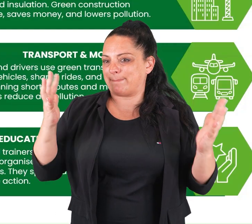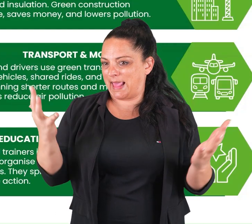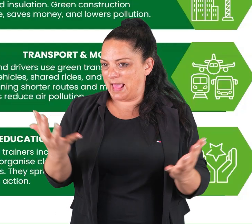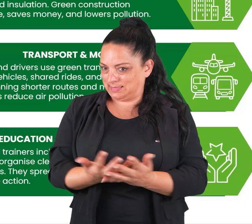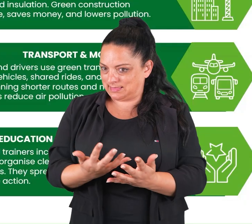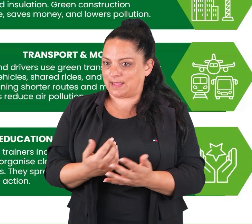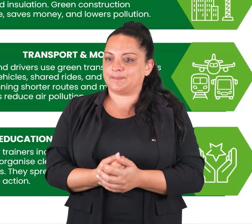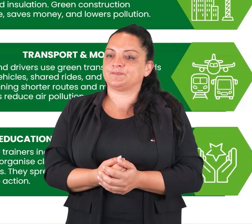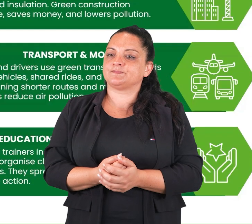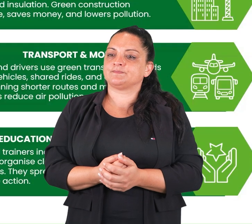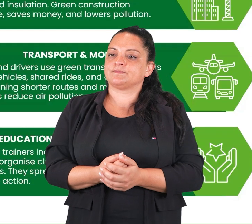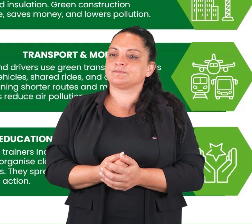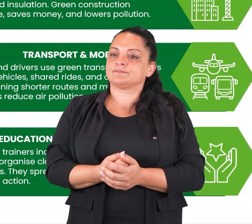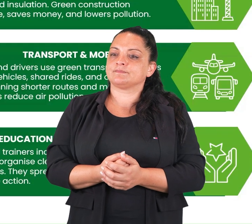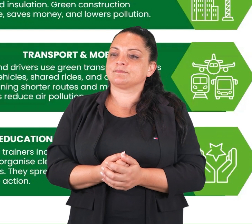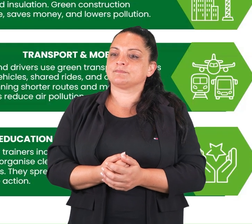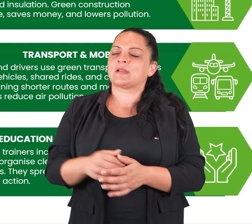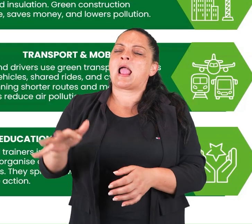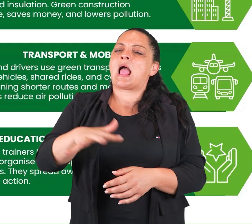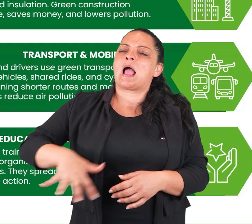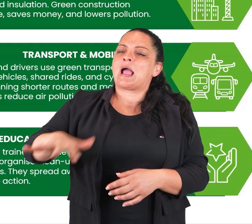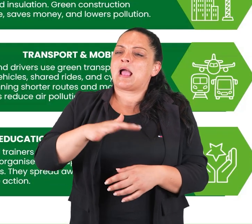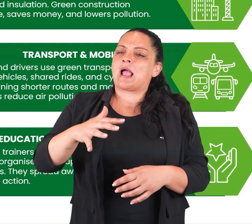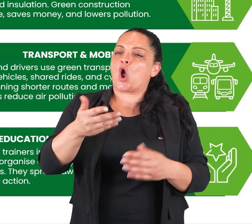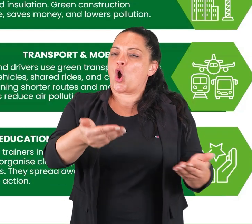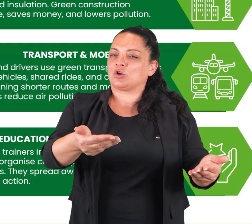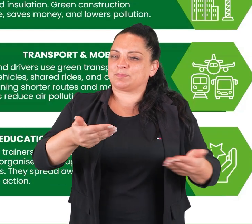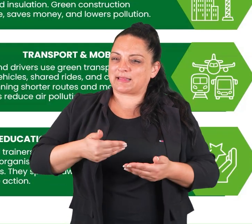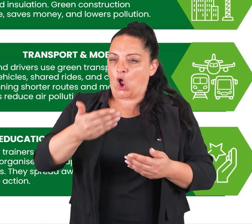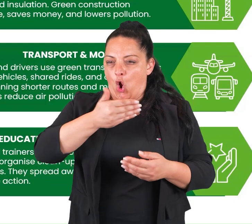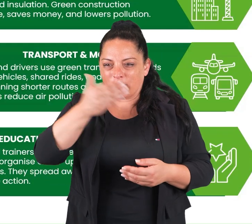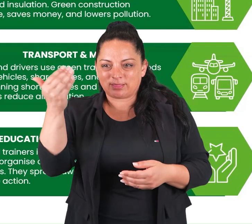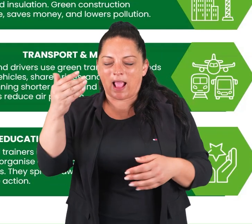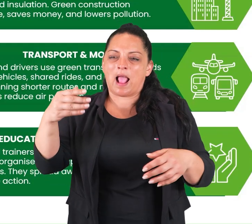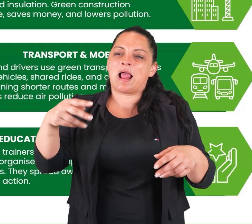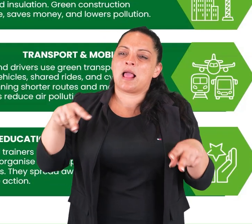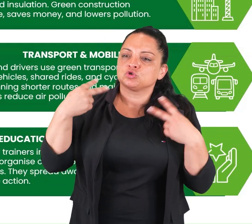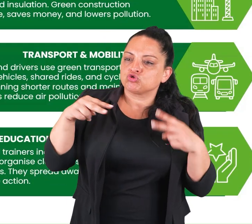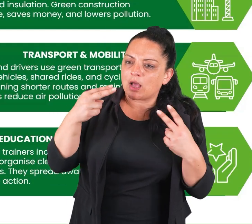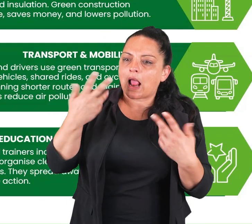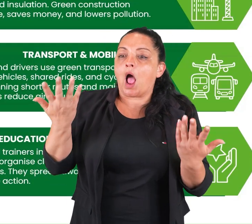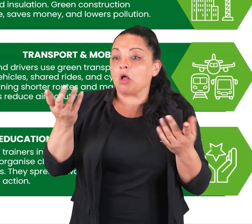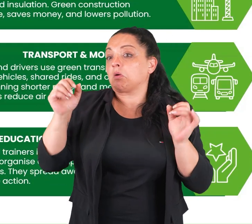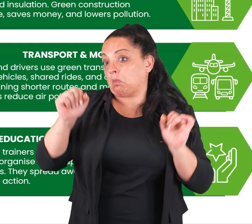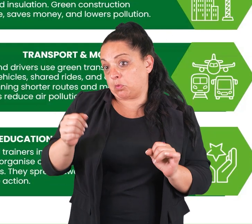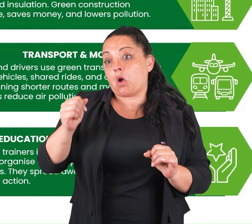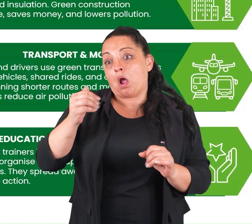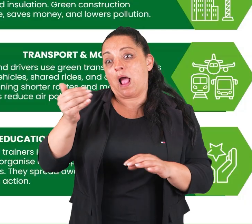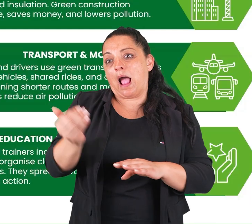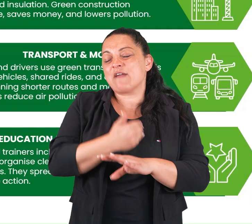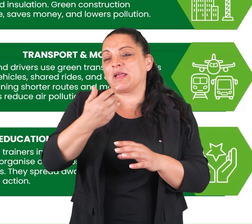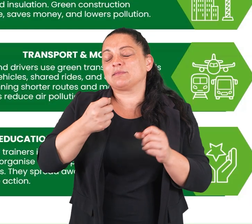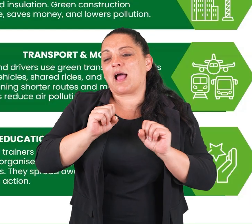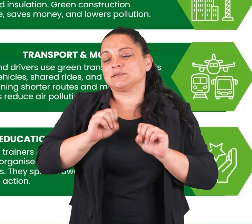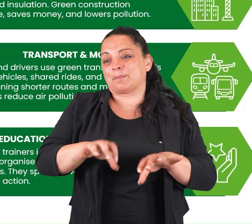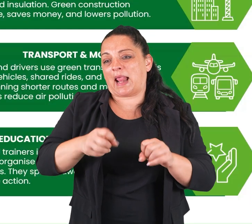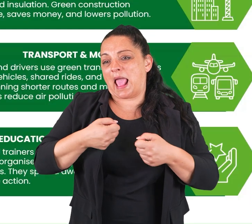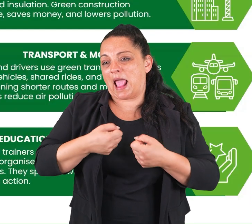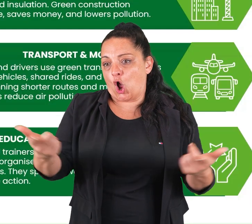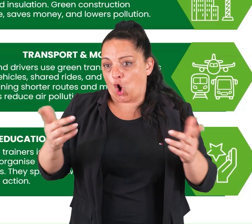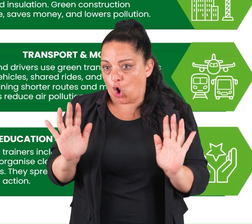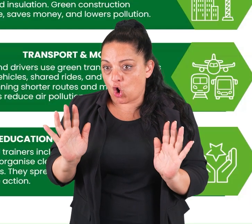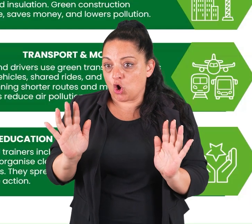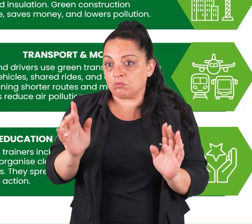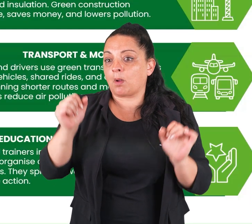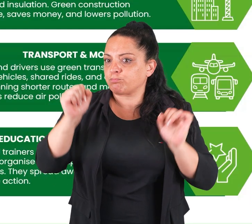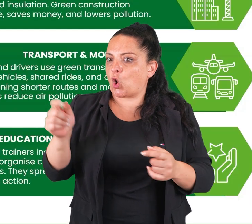to protect the environment. On the hospitality sector, hotels and restaurants can reduce waste,